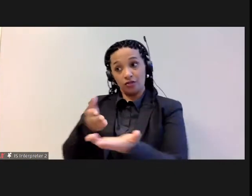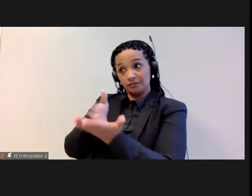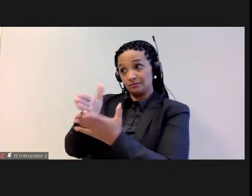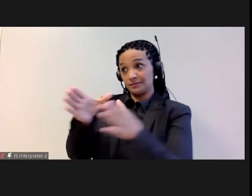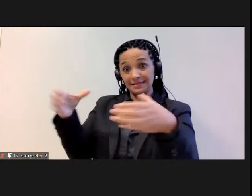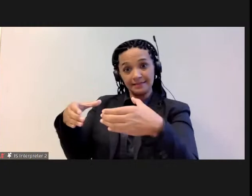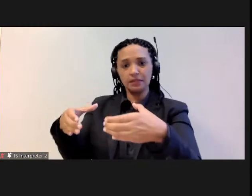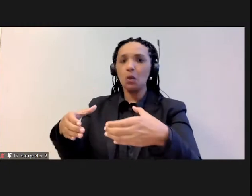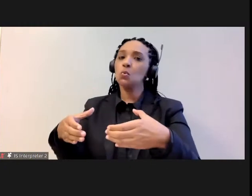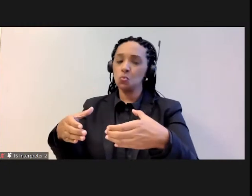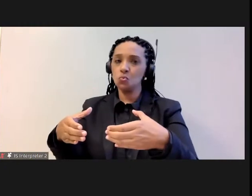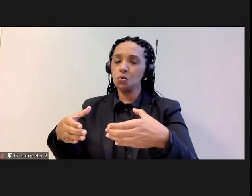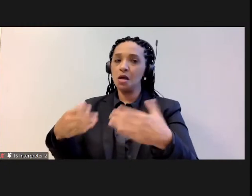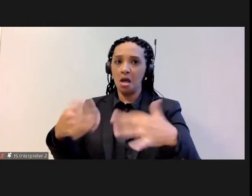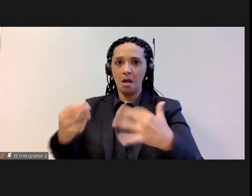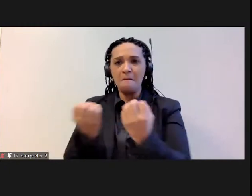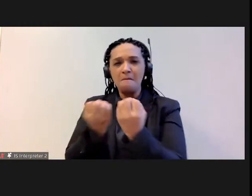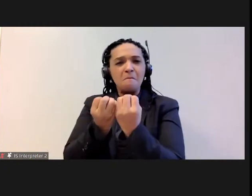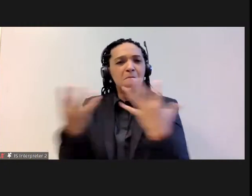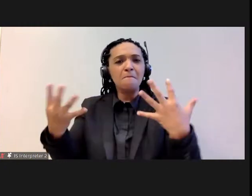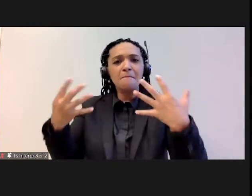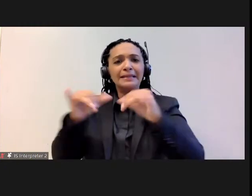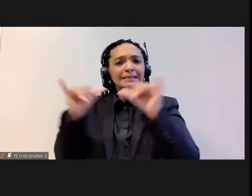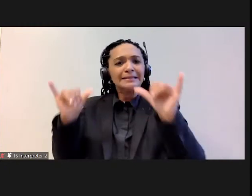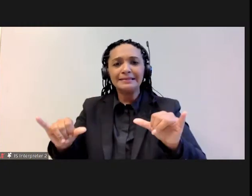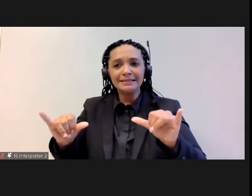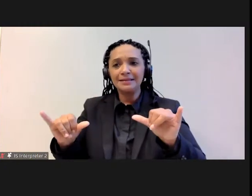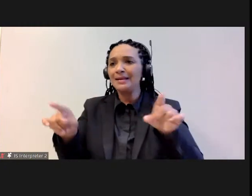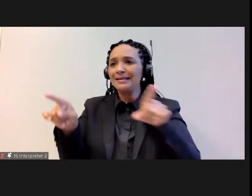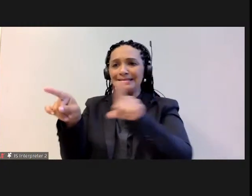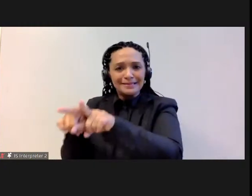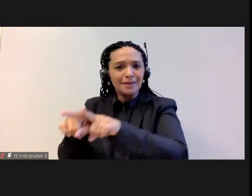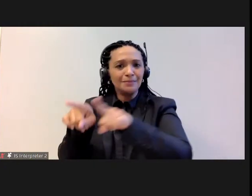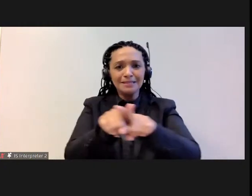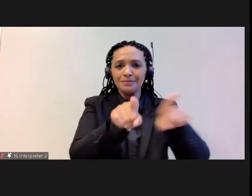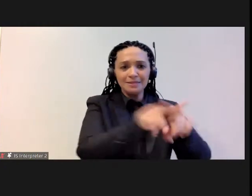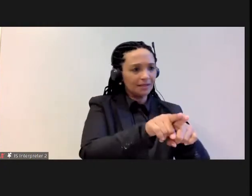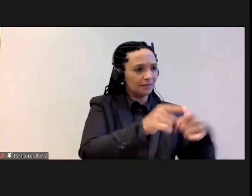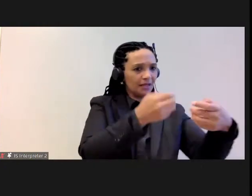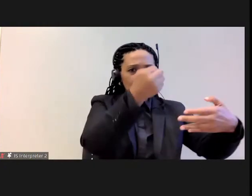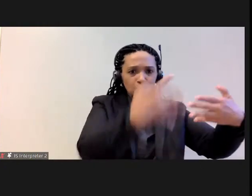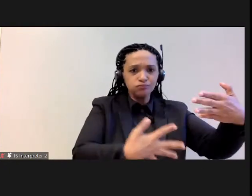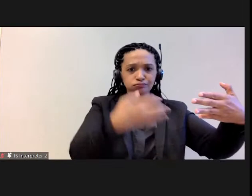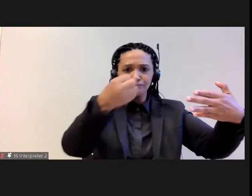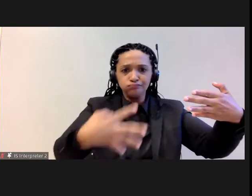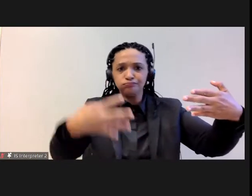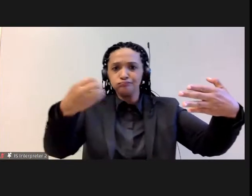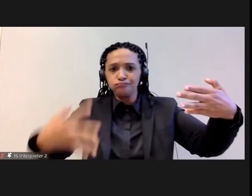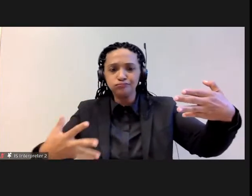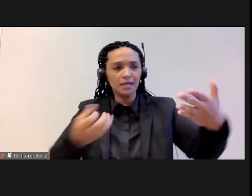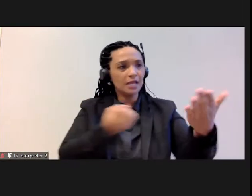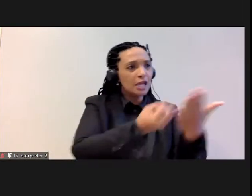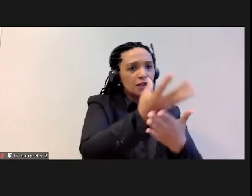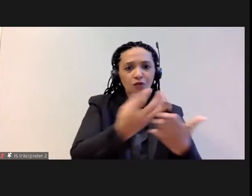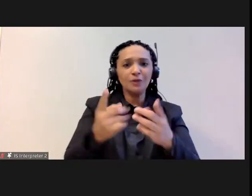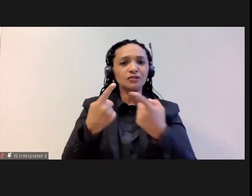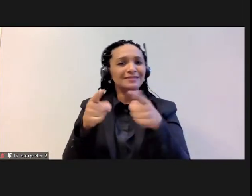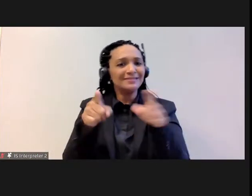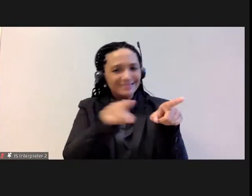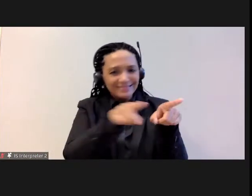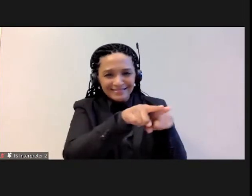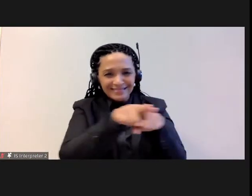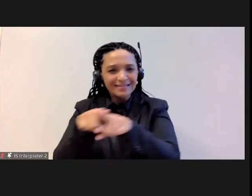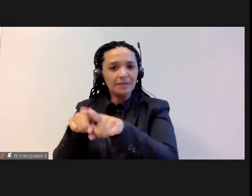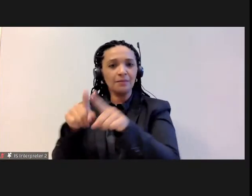find you have a lot of systems more or less collecting the same data and doing same things, just funded by different donors or development partners in a